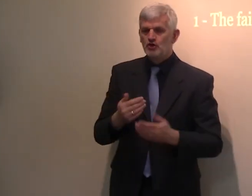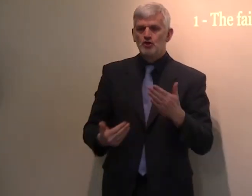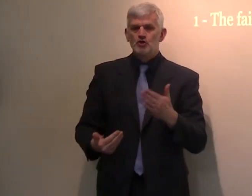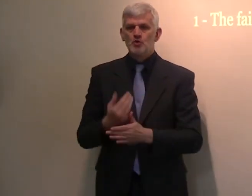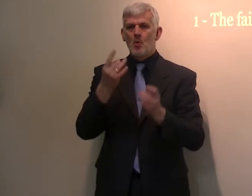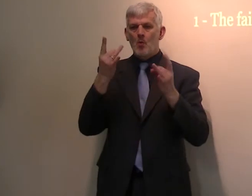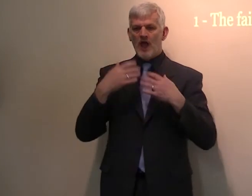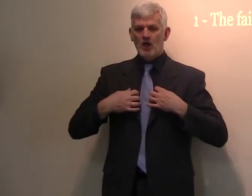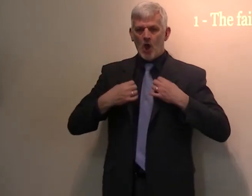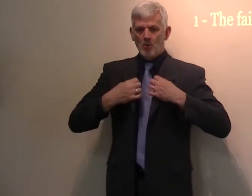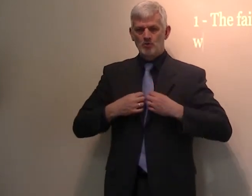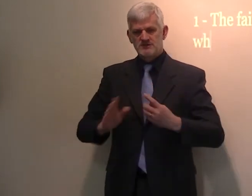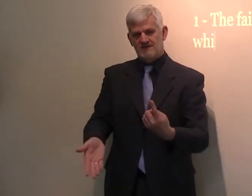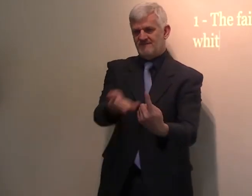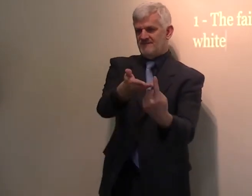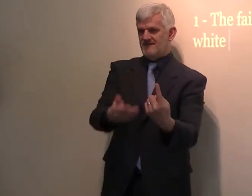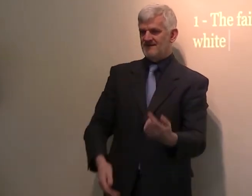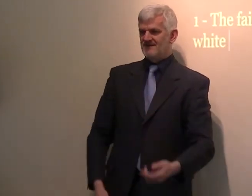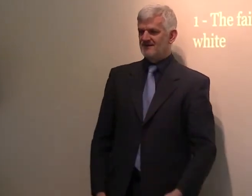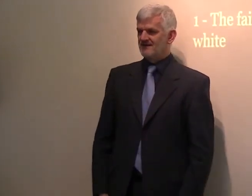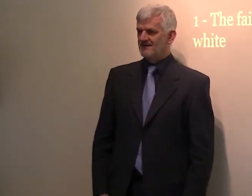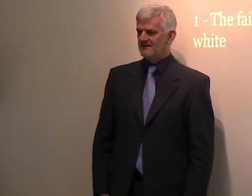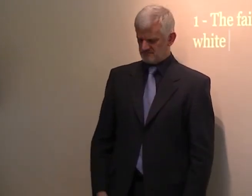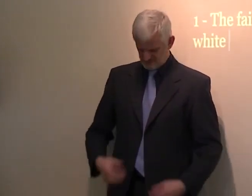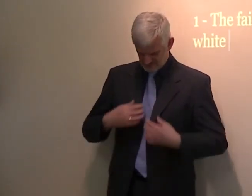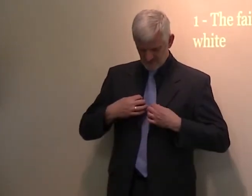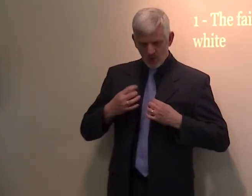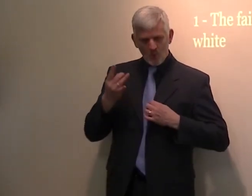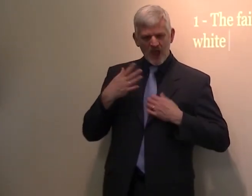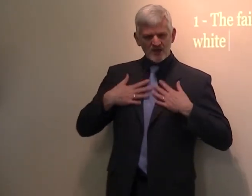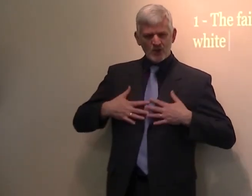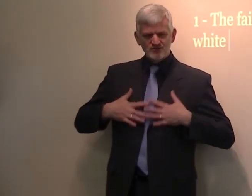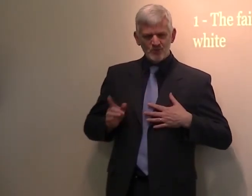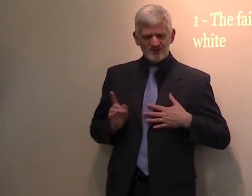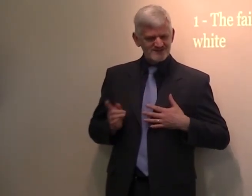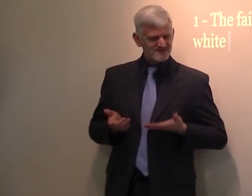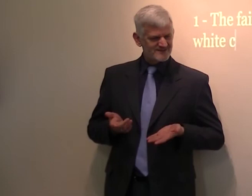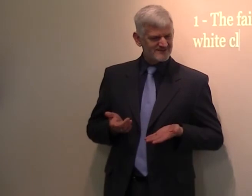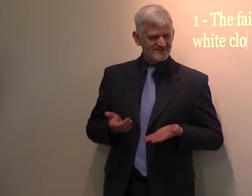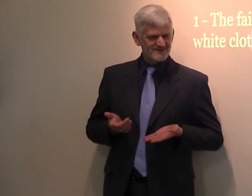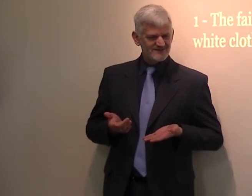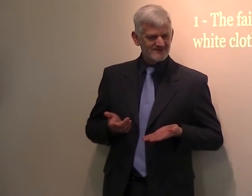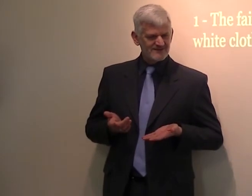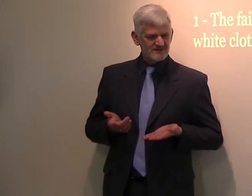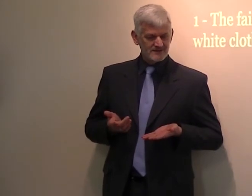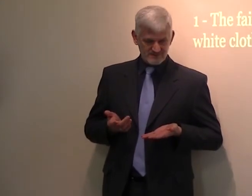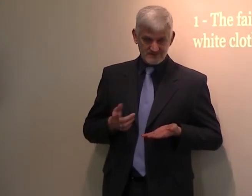given to the believers. What is that white garment? And seven times in the book of